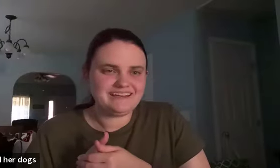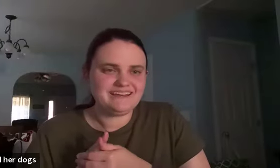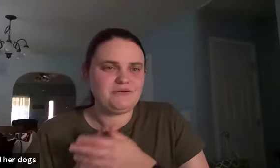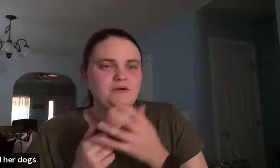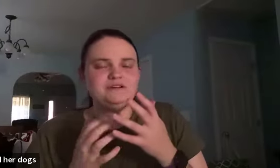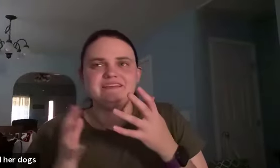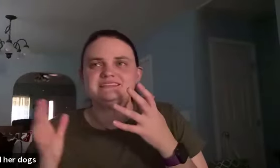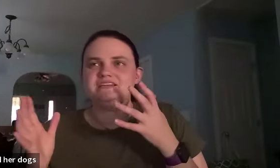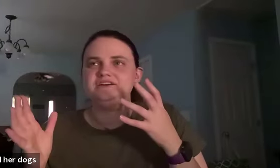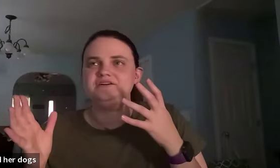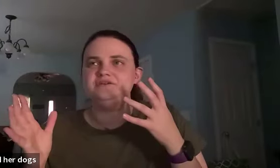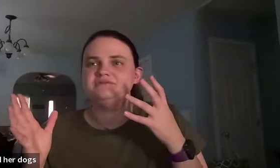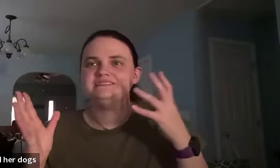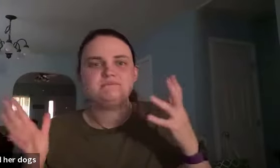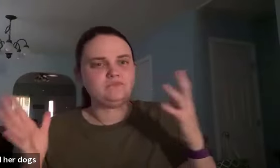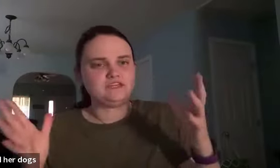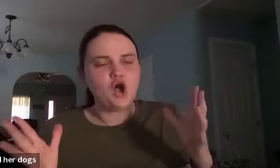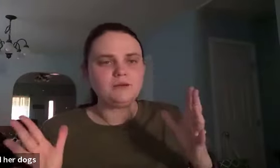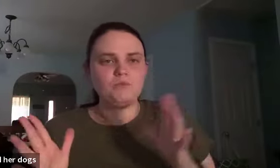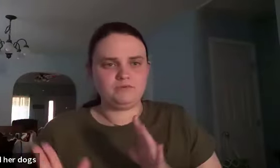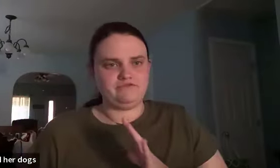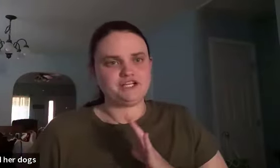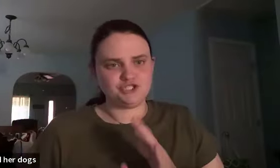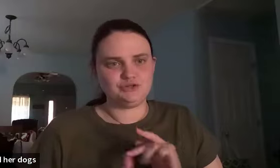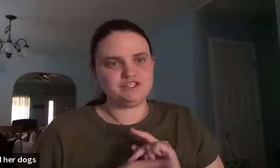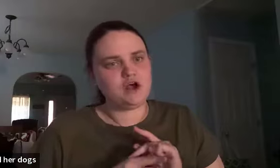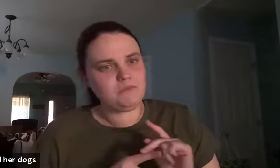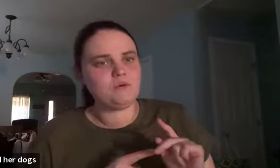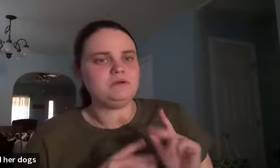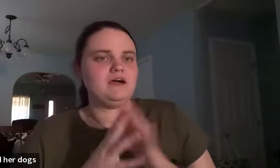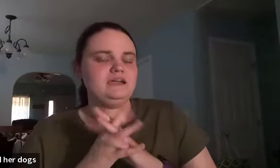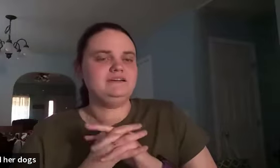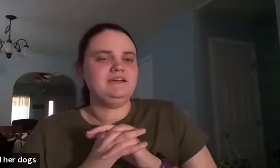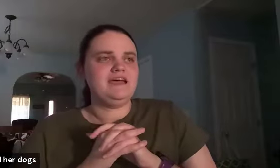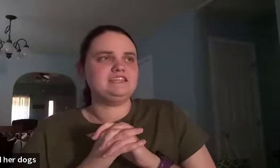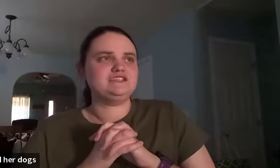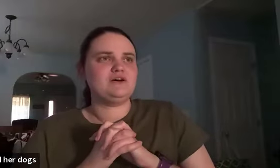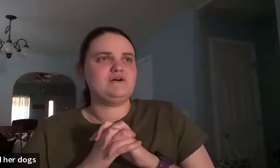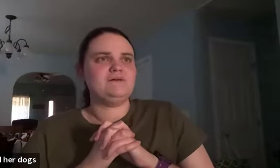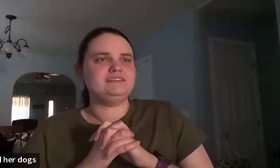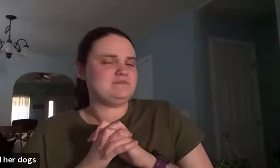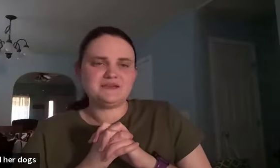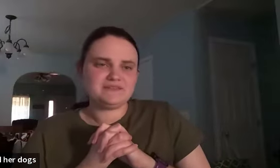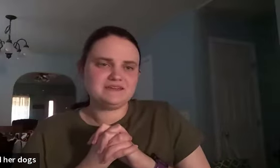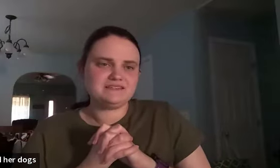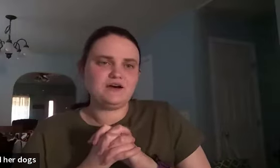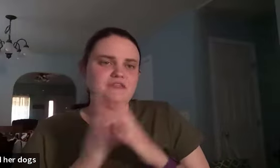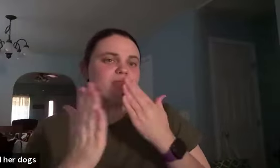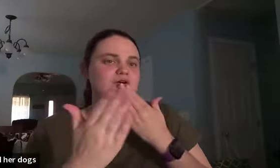morning, or they say, they talk more professional, they talk more polite. And so, same thing with ASL, they will